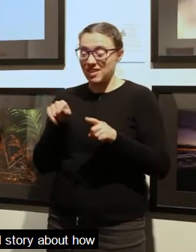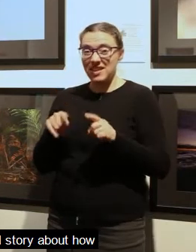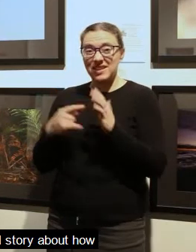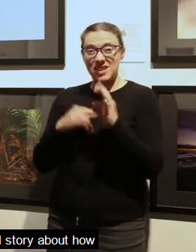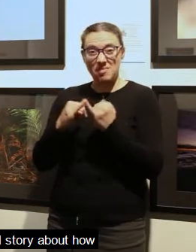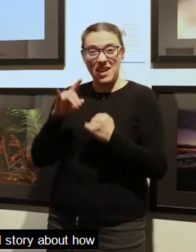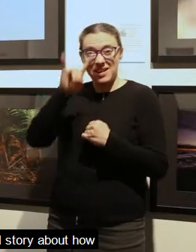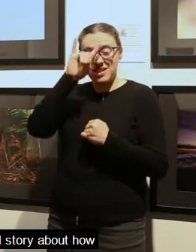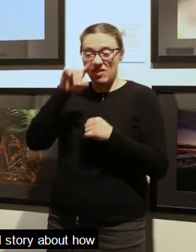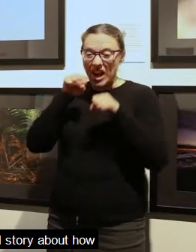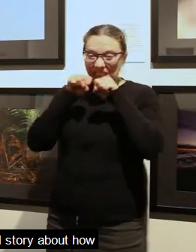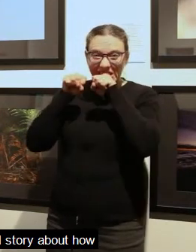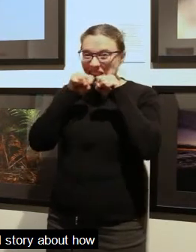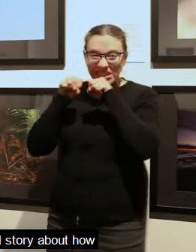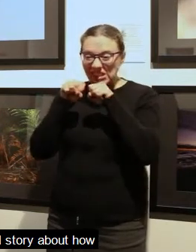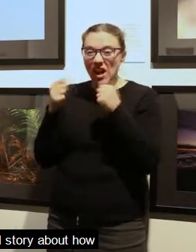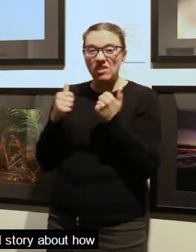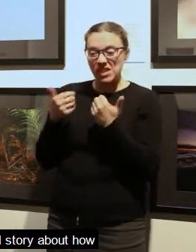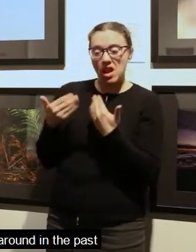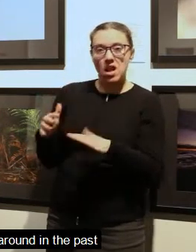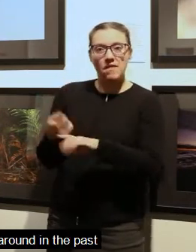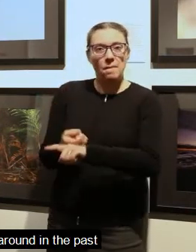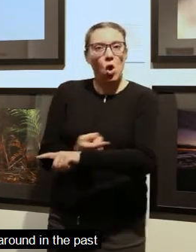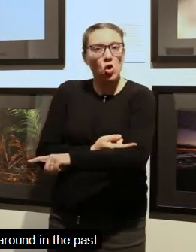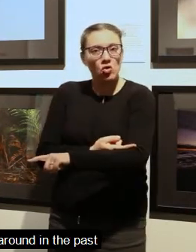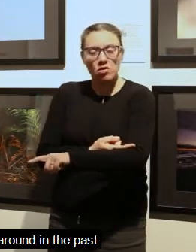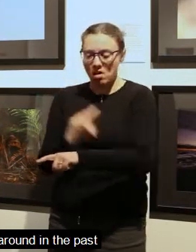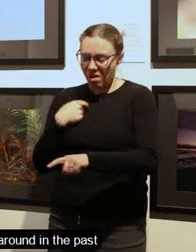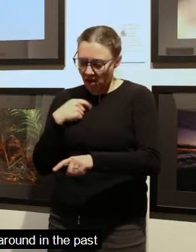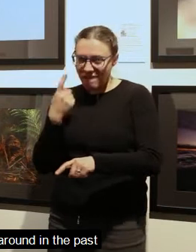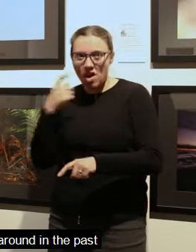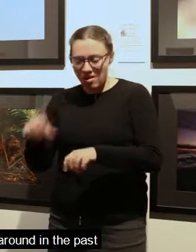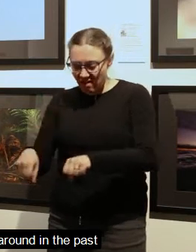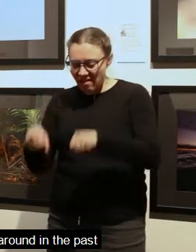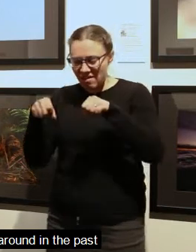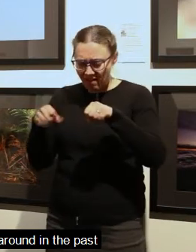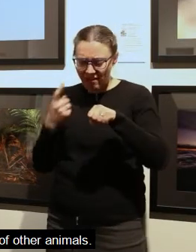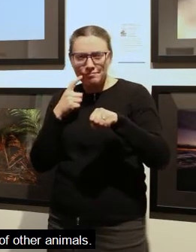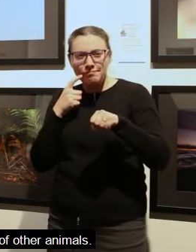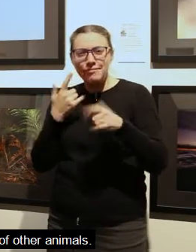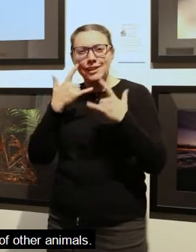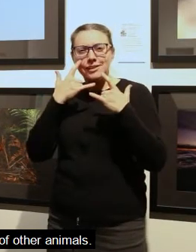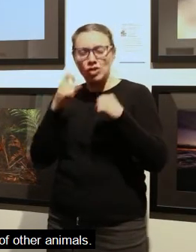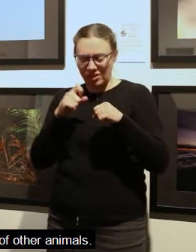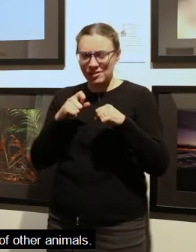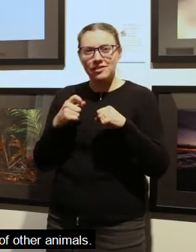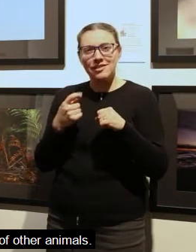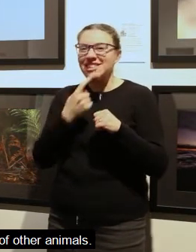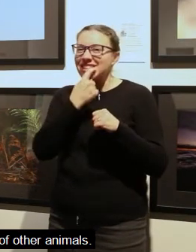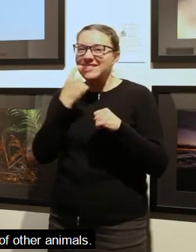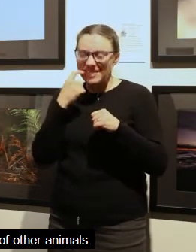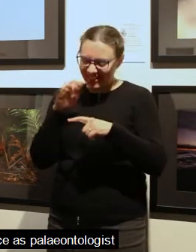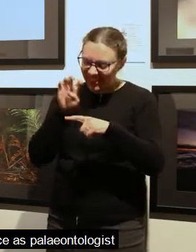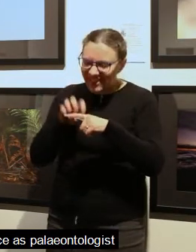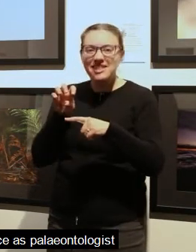and that tells us a wonderful story about how these animals used to walk around in the past and scavenge the remains of